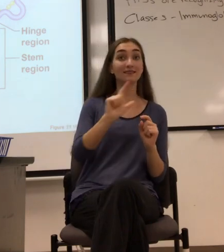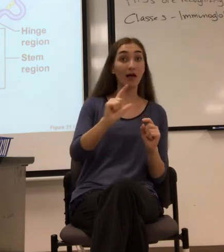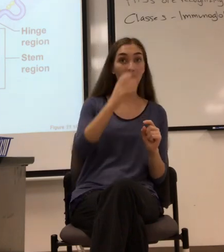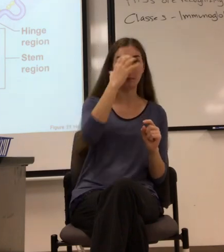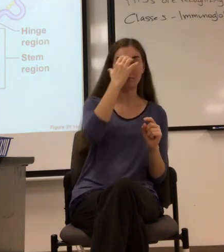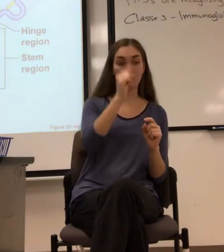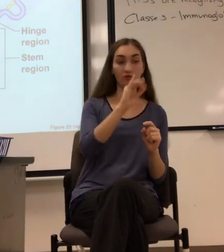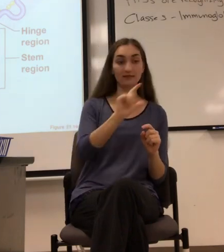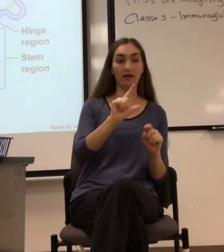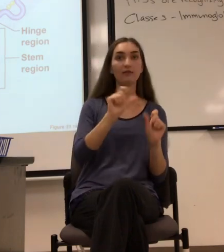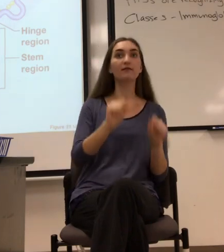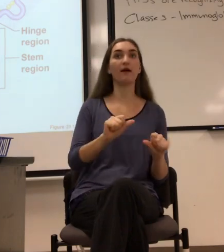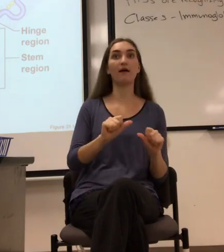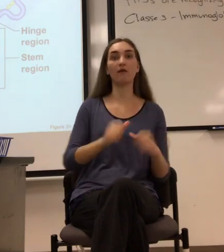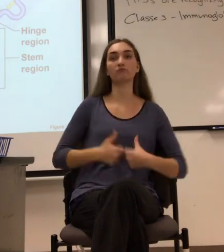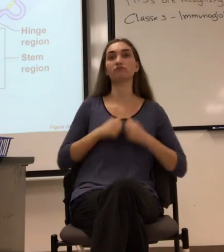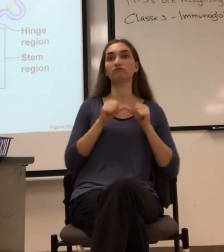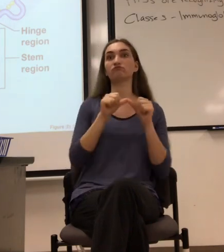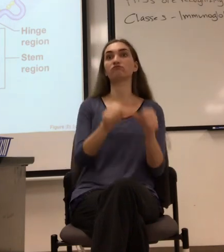can last your whole life.